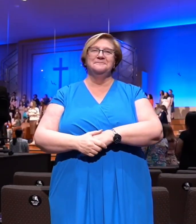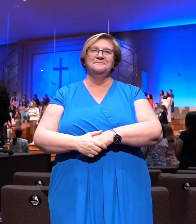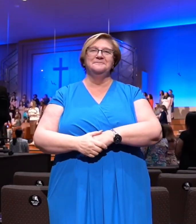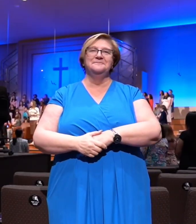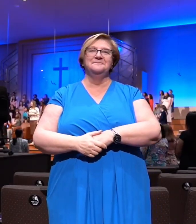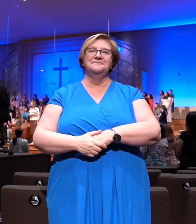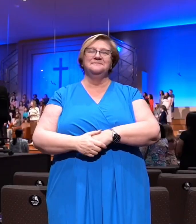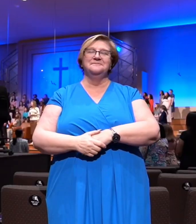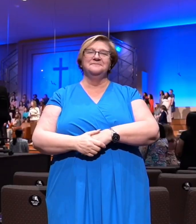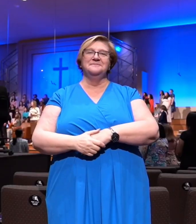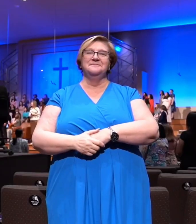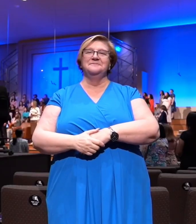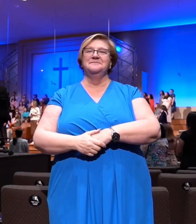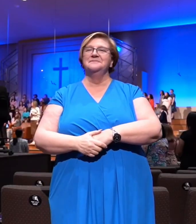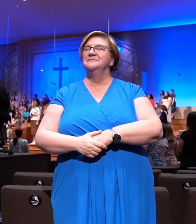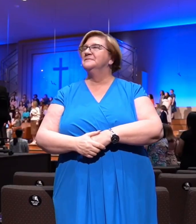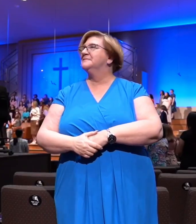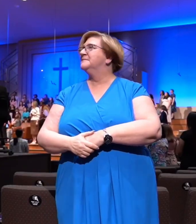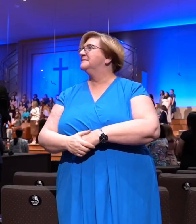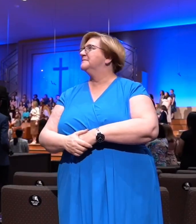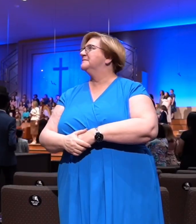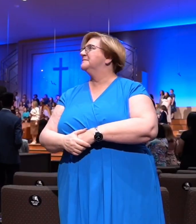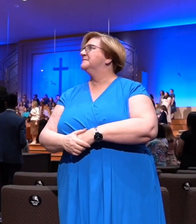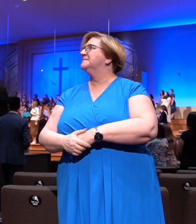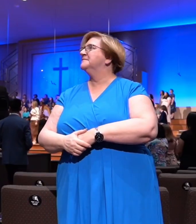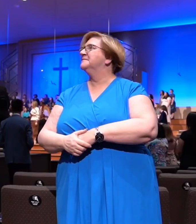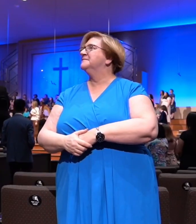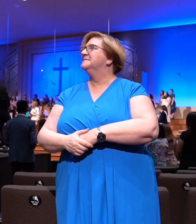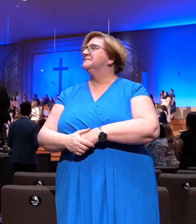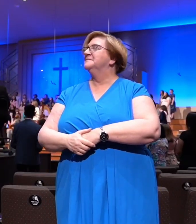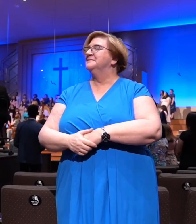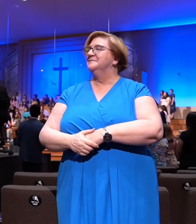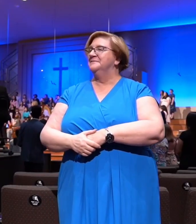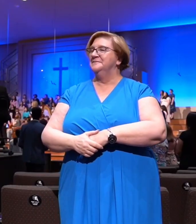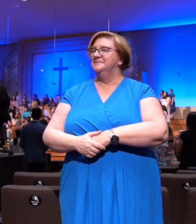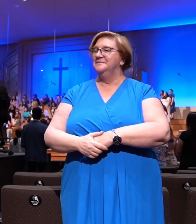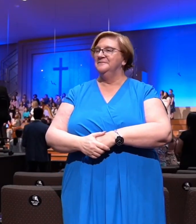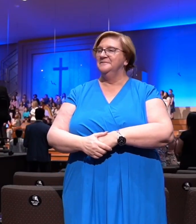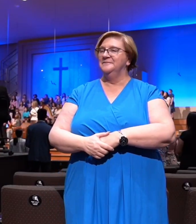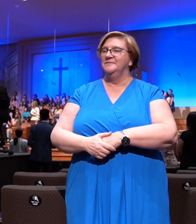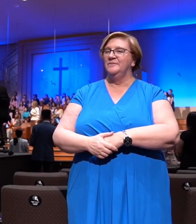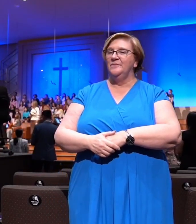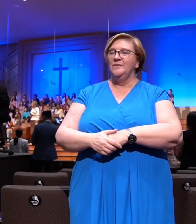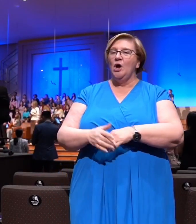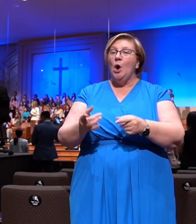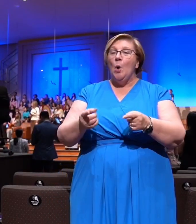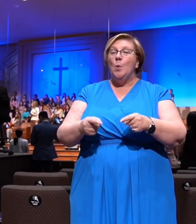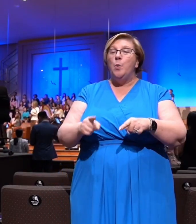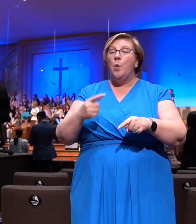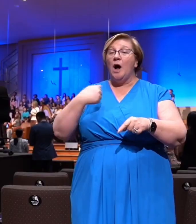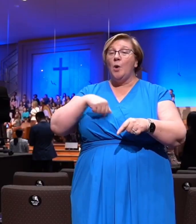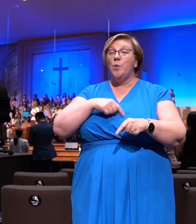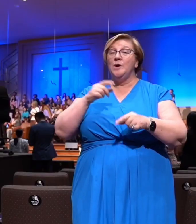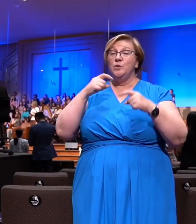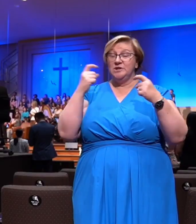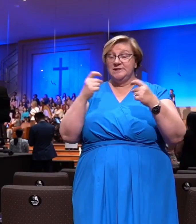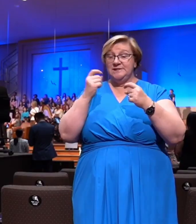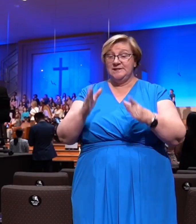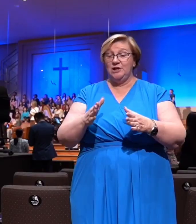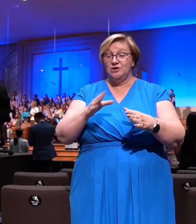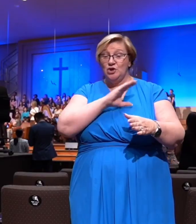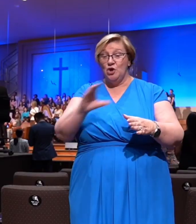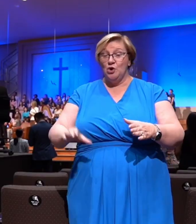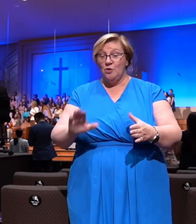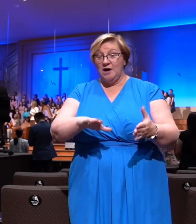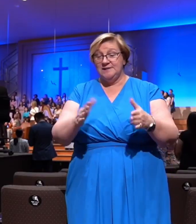cross. But God commendeth his love toward us, in that while we were yet sinners, Christ died for us. Think